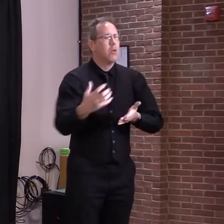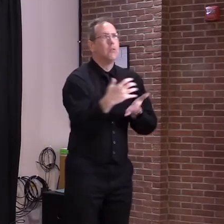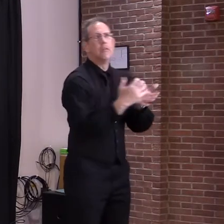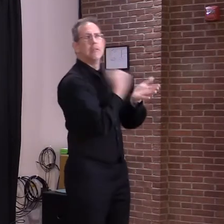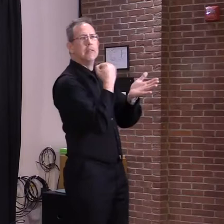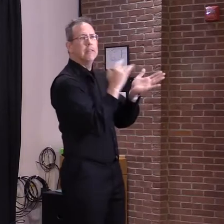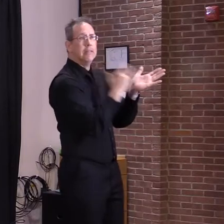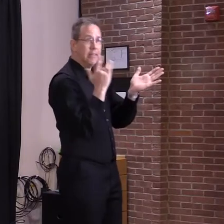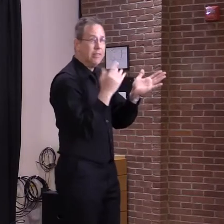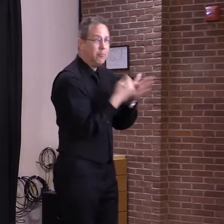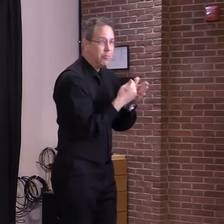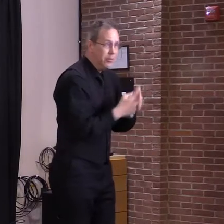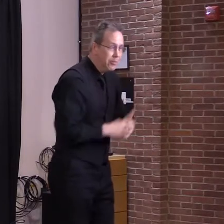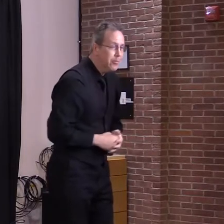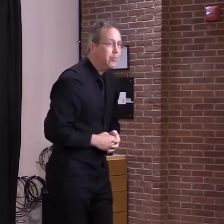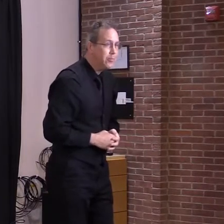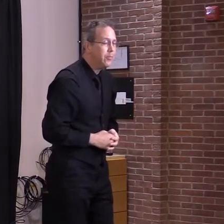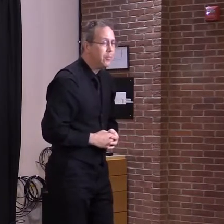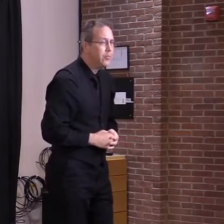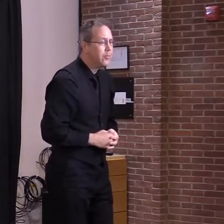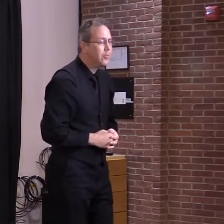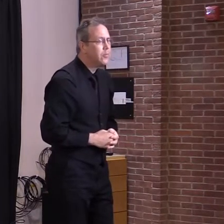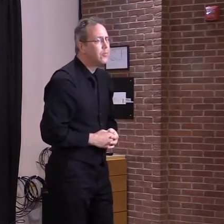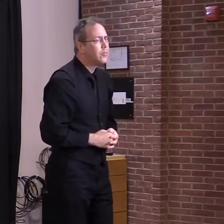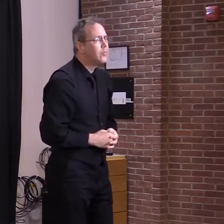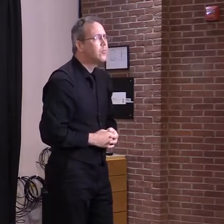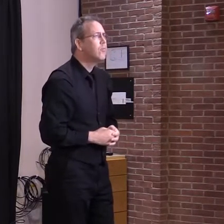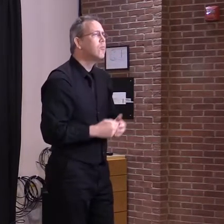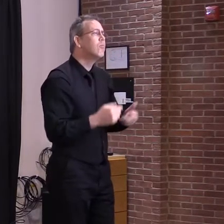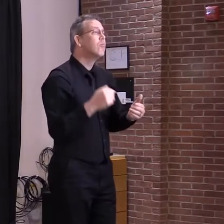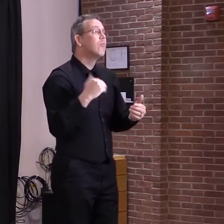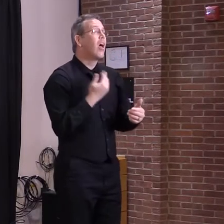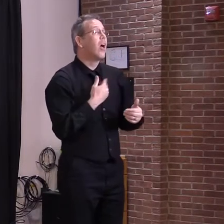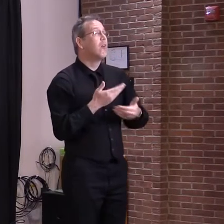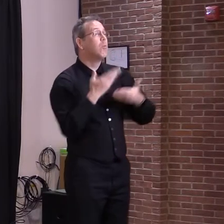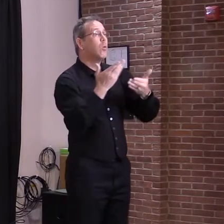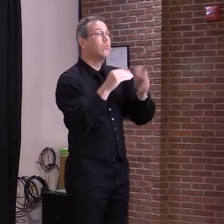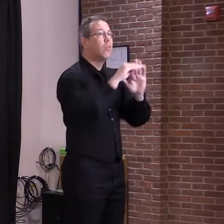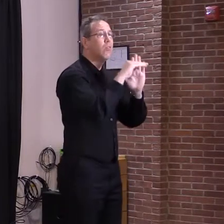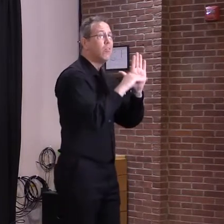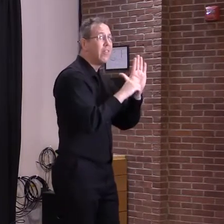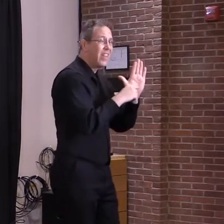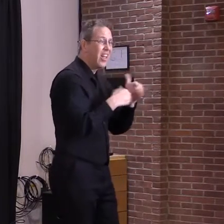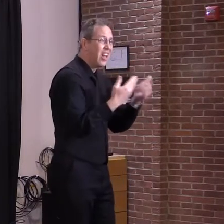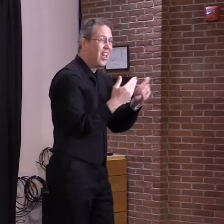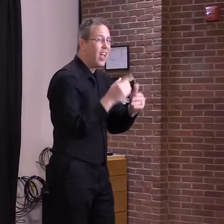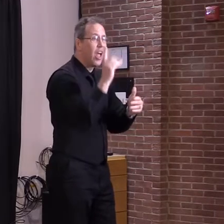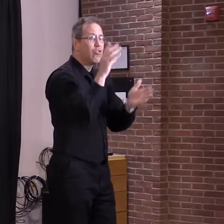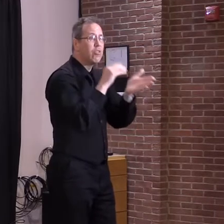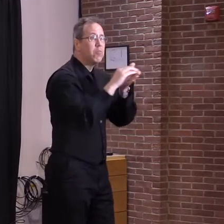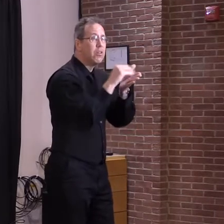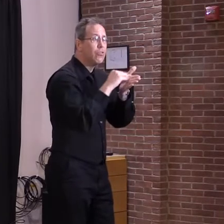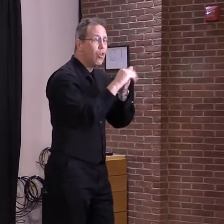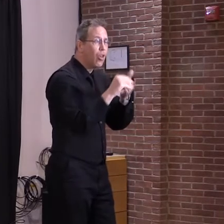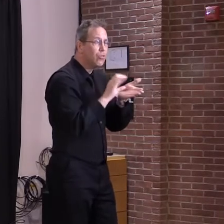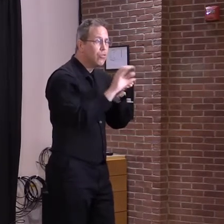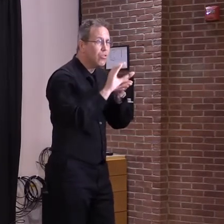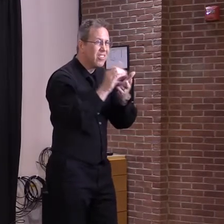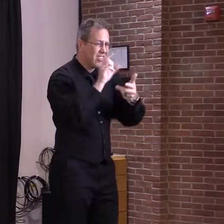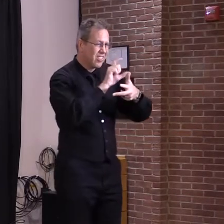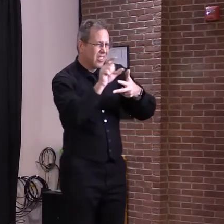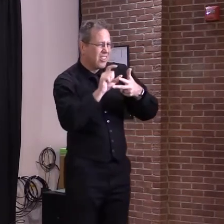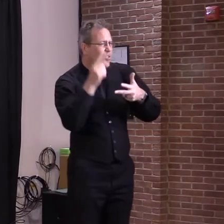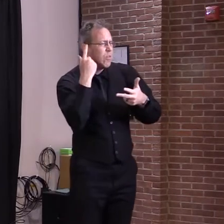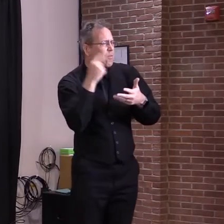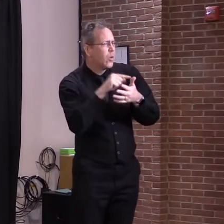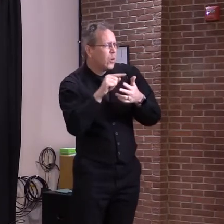state. In the proposal, we laid out where we think more than $100 million should be invested and will deliver great benefit to